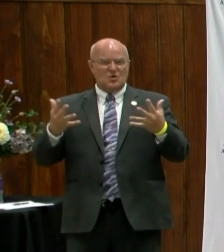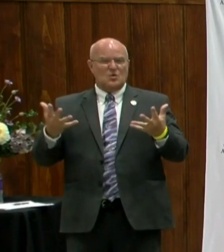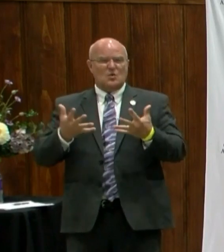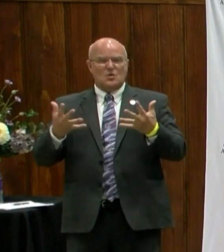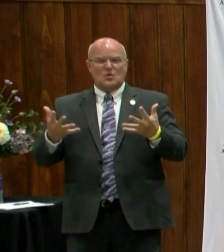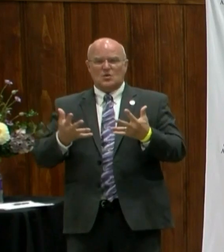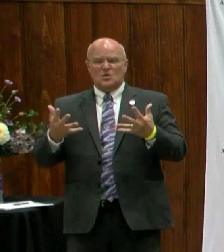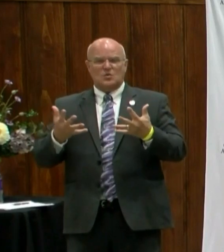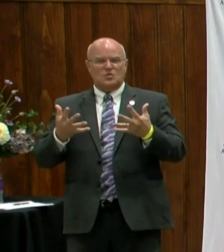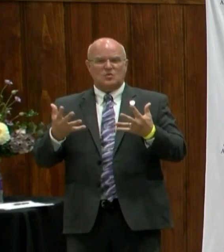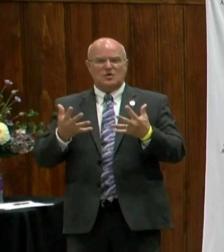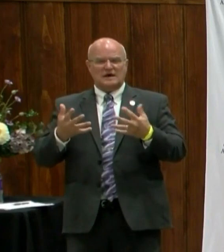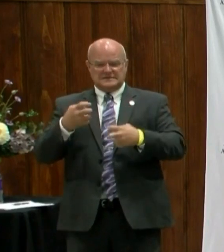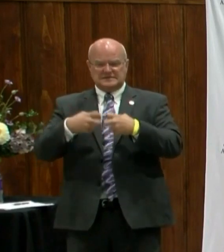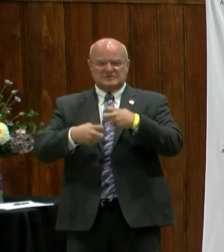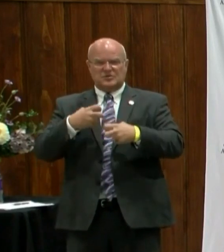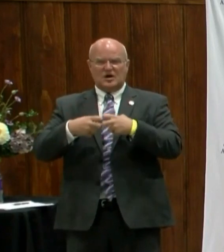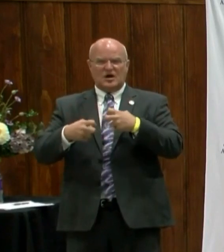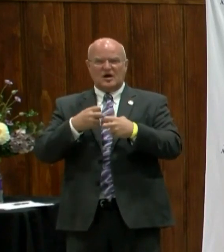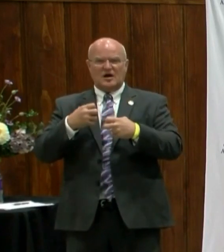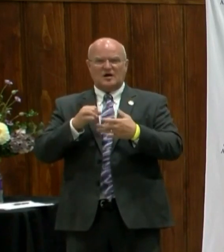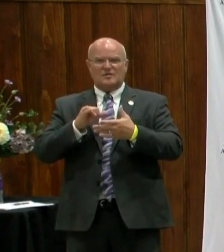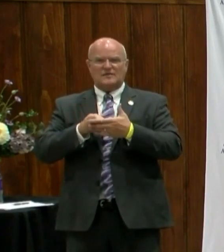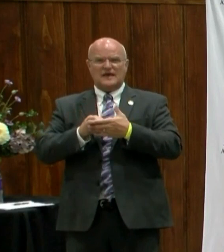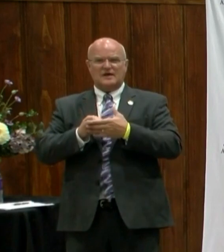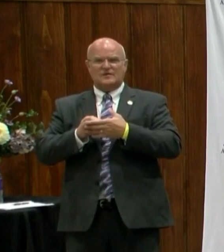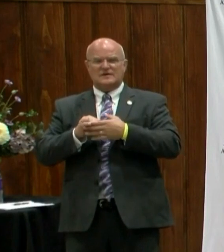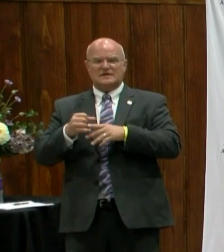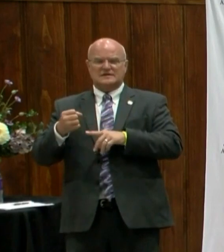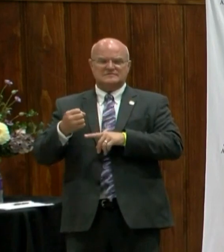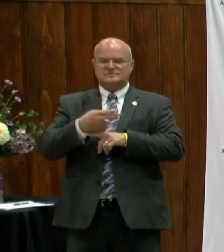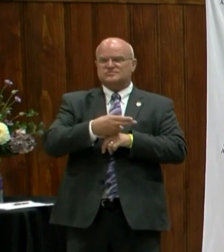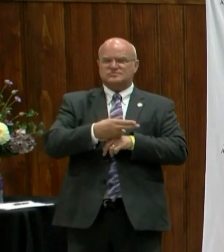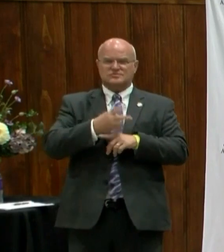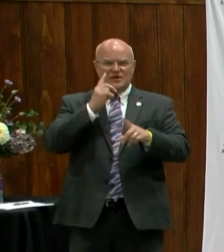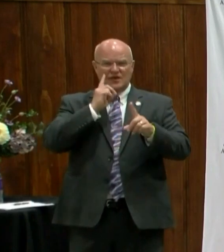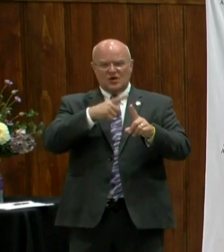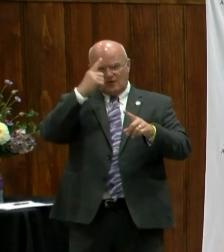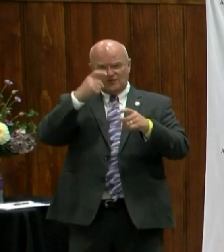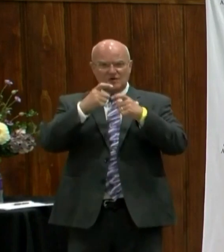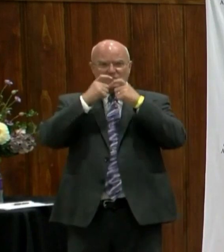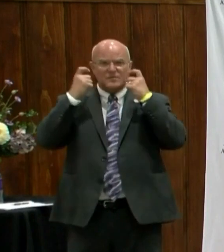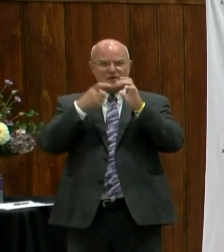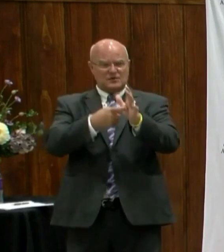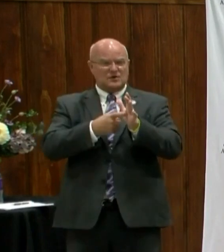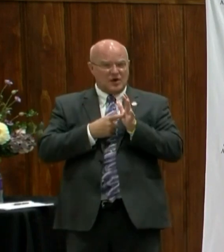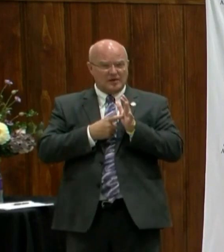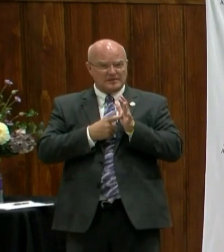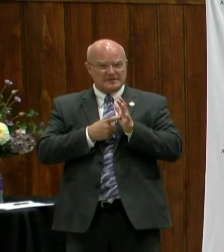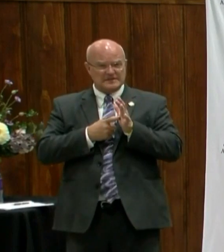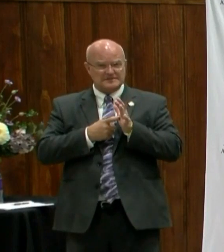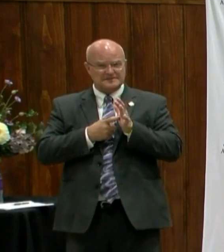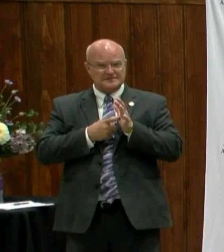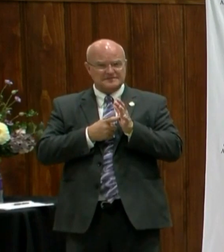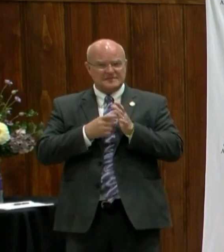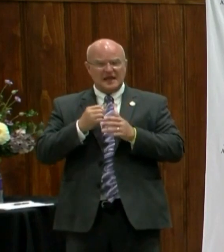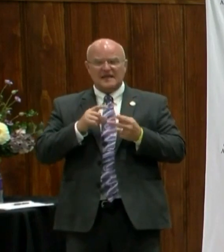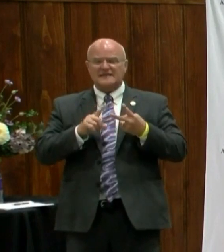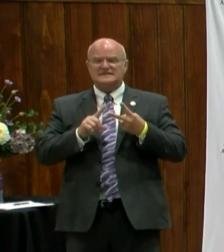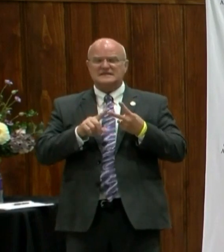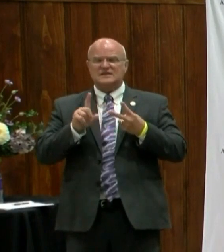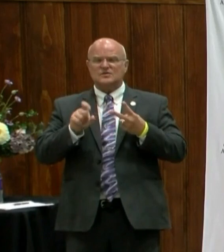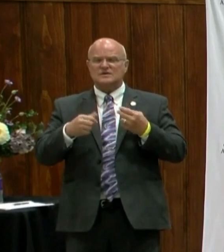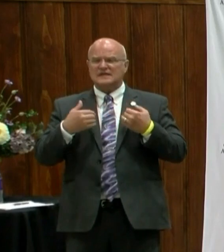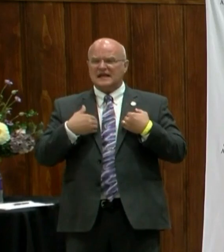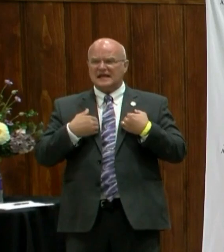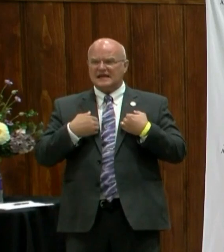the drawback that would outweigh their calls and their support for a mask requirement? And the second question I